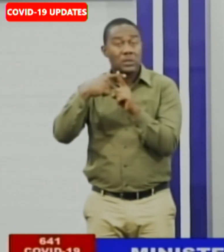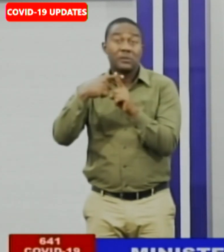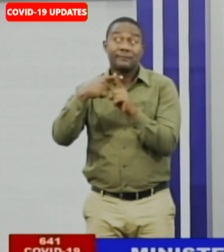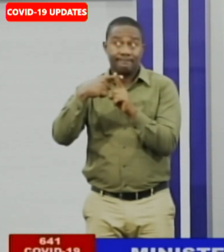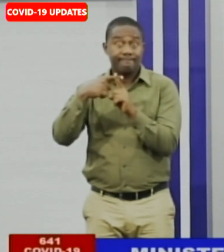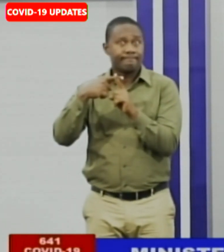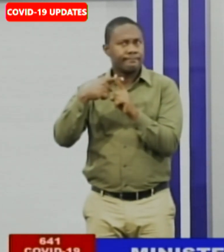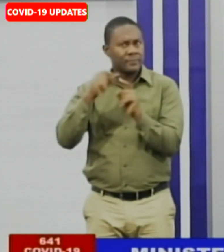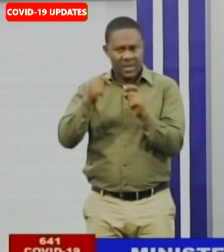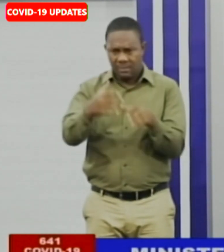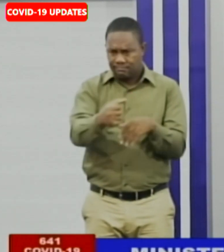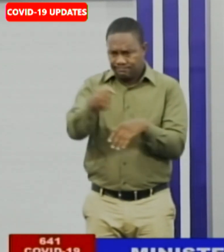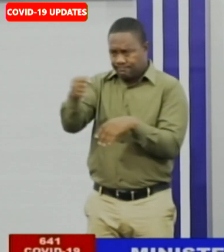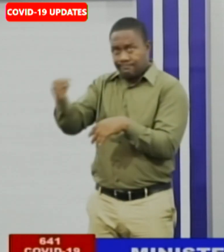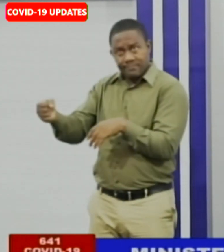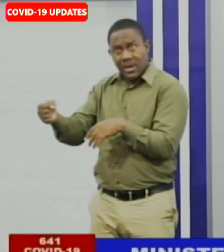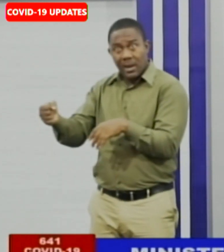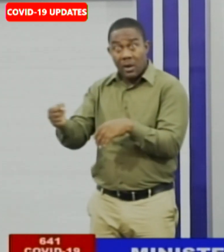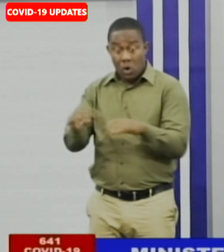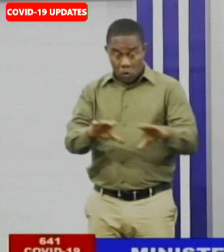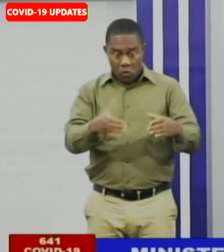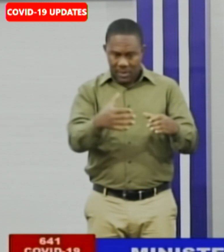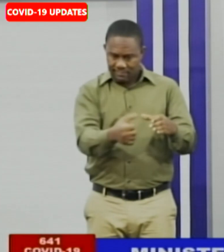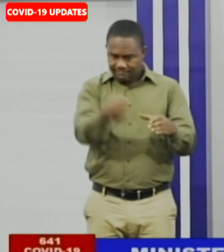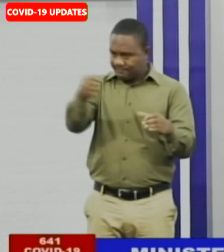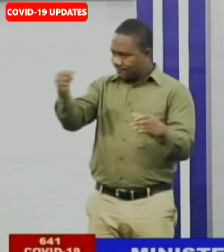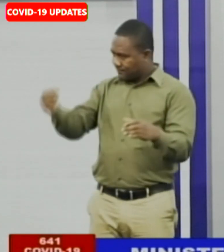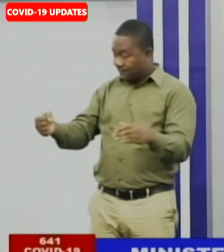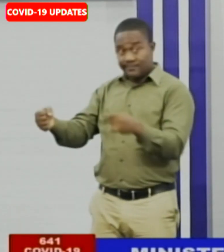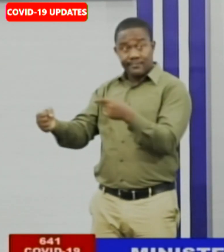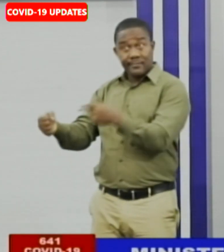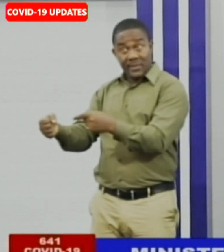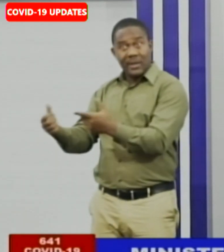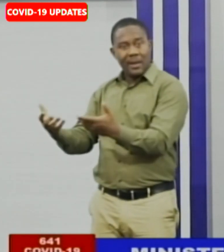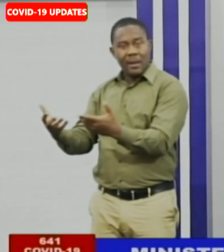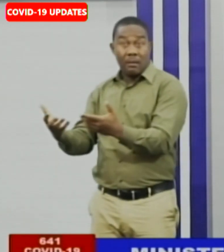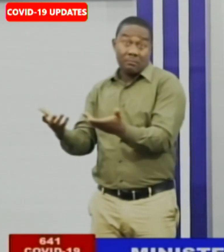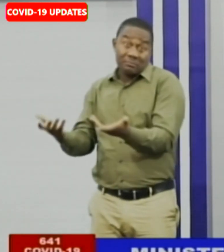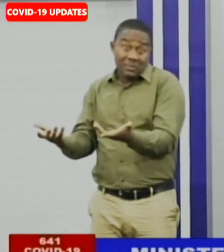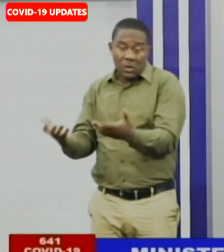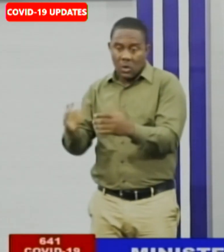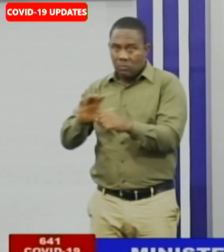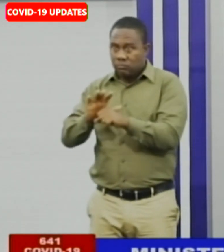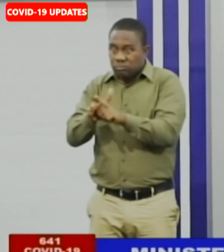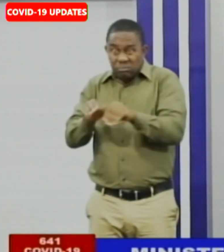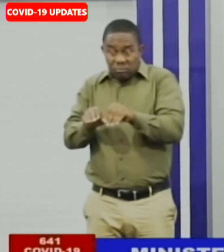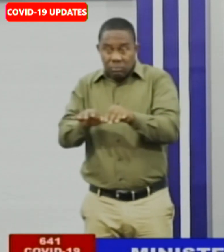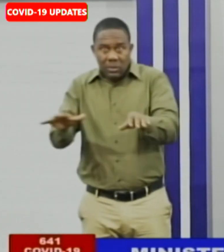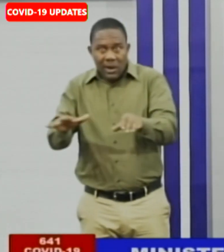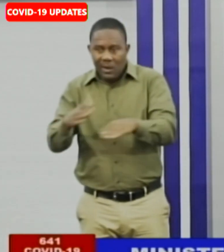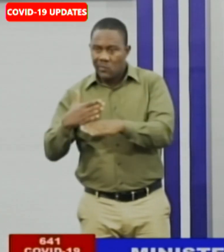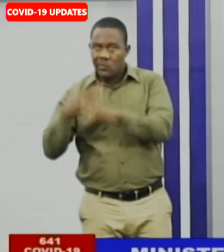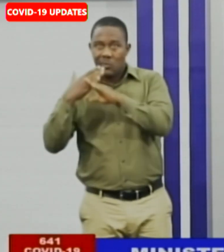person can be isolated from the community to prevent potential communal spread and can be assisted